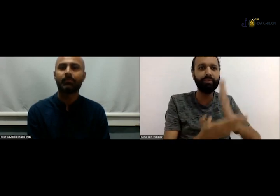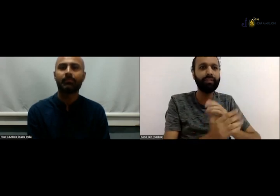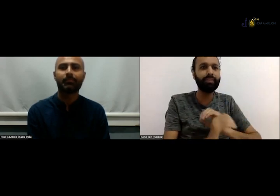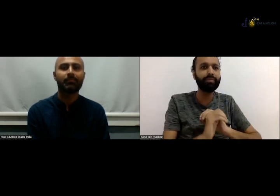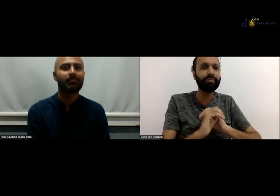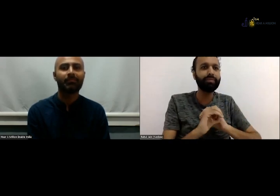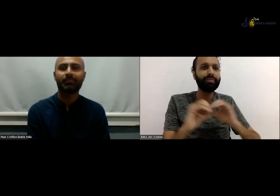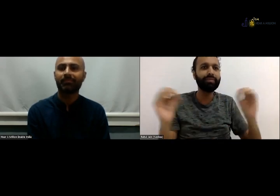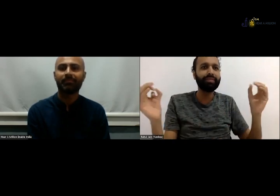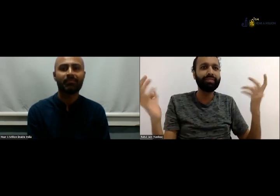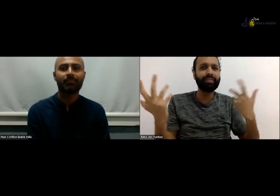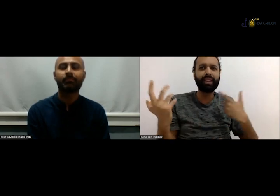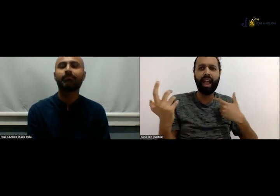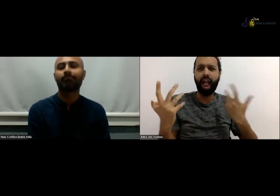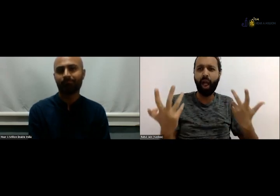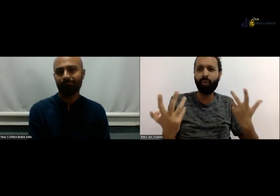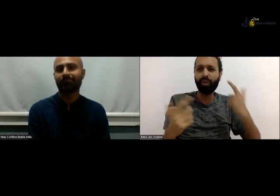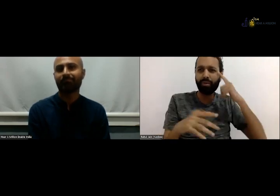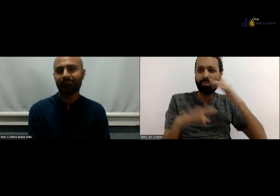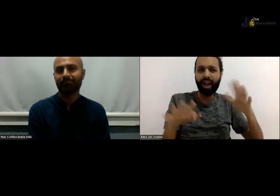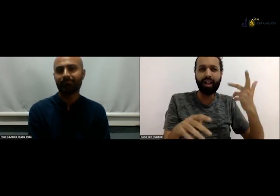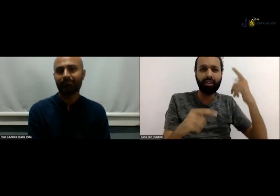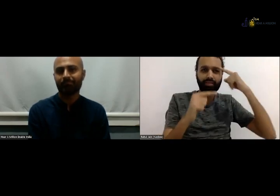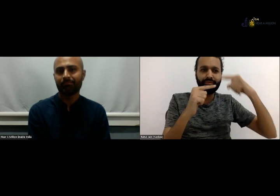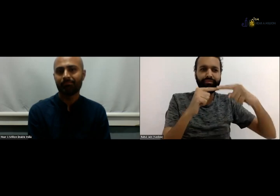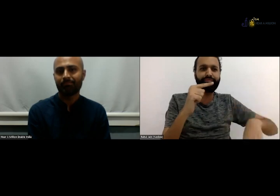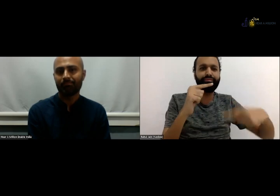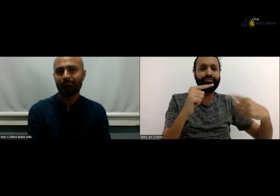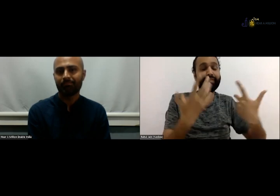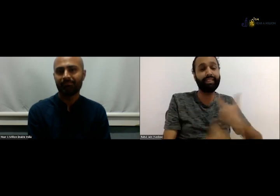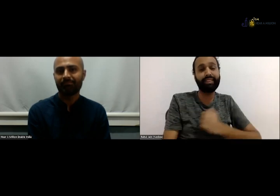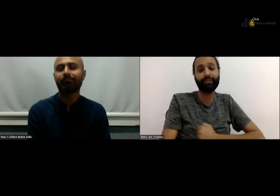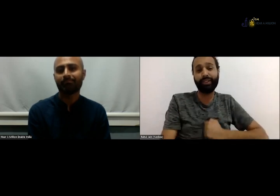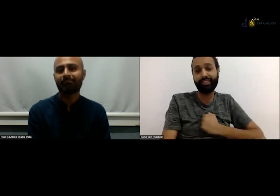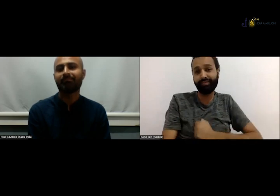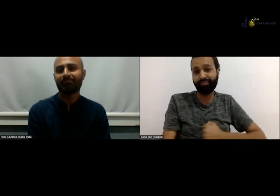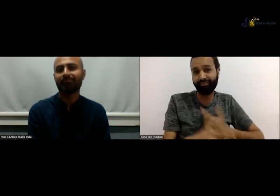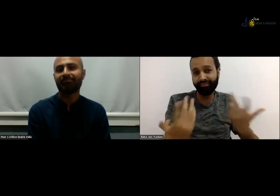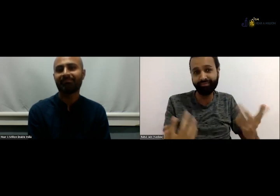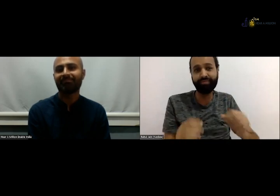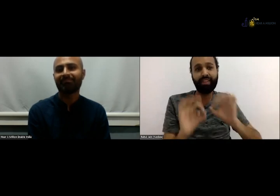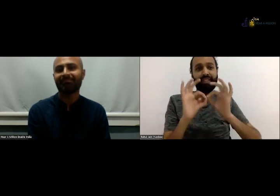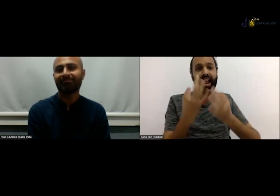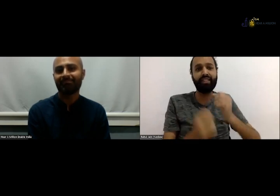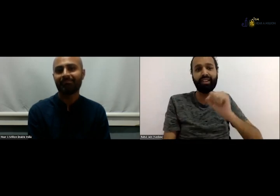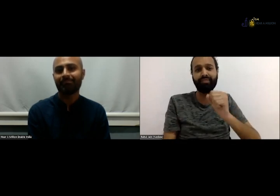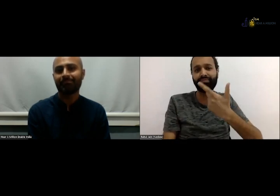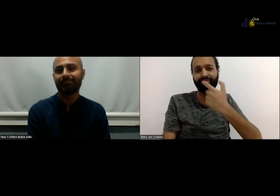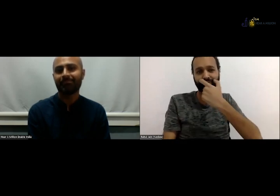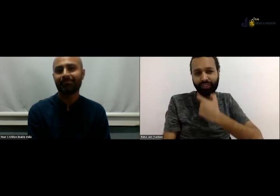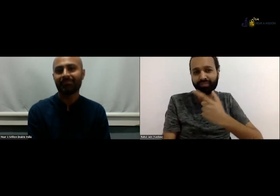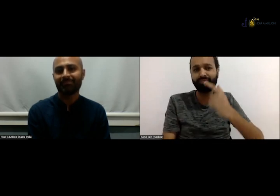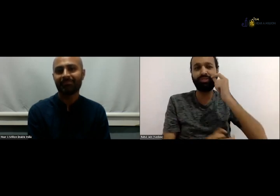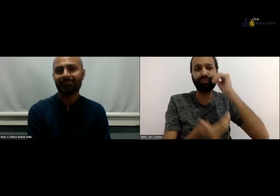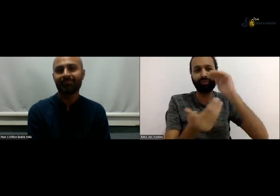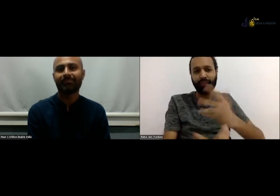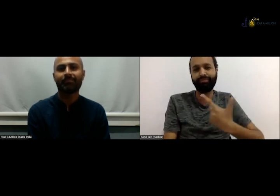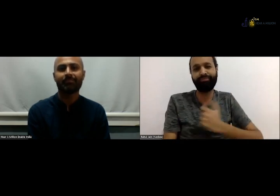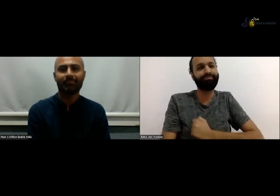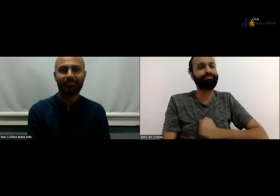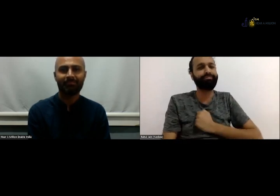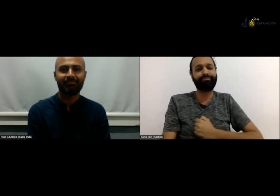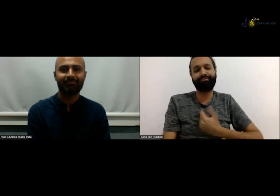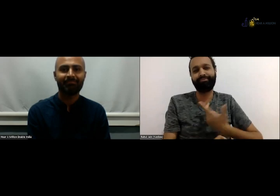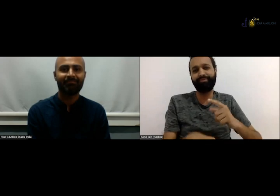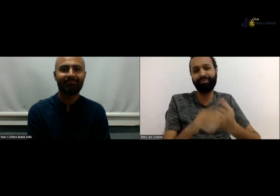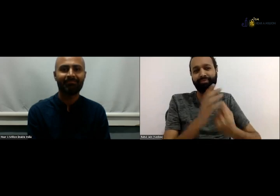years, we'll get the accessibility, all the important things that we need in the deaf community. I feel really sorry about that we don't